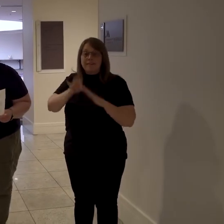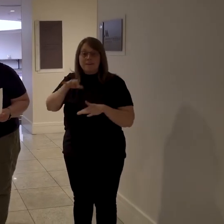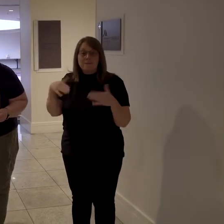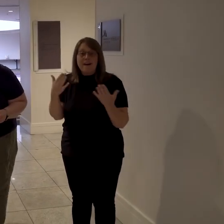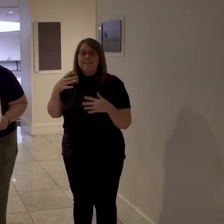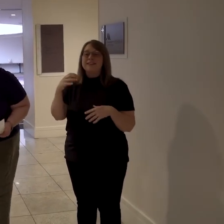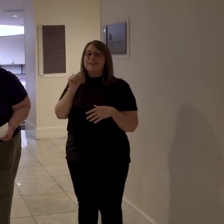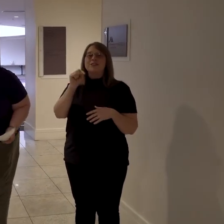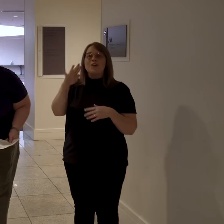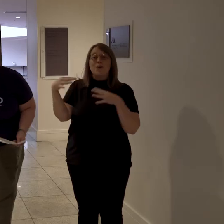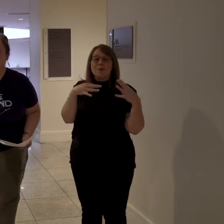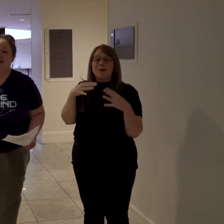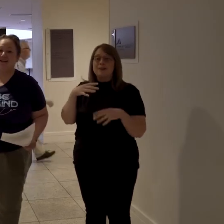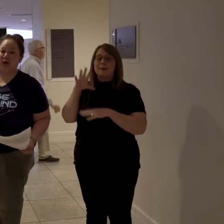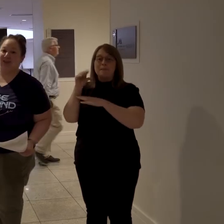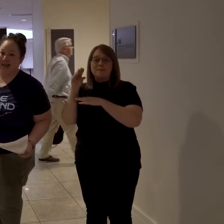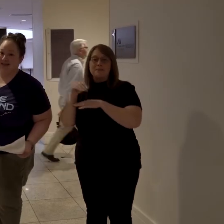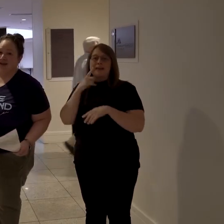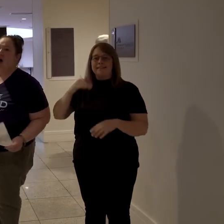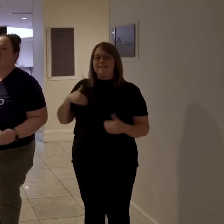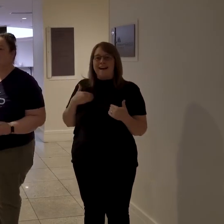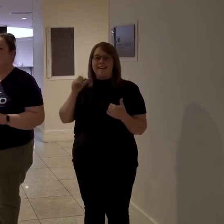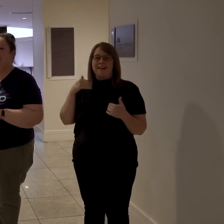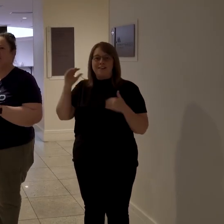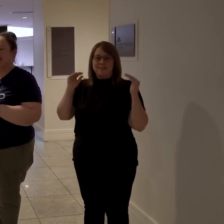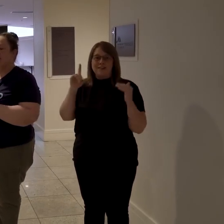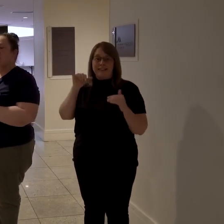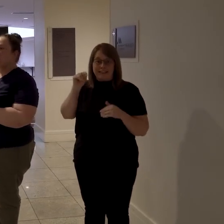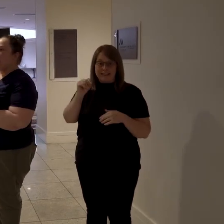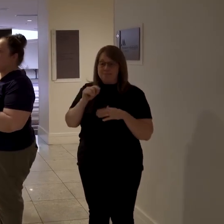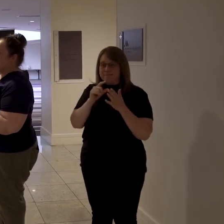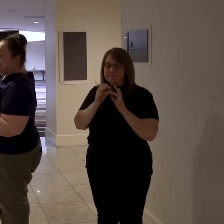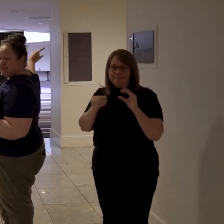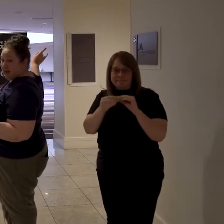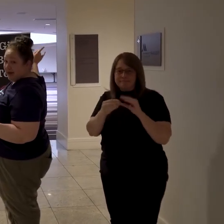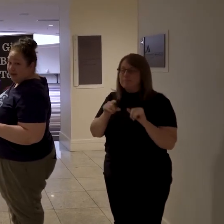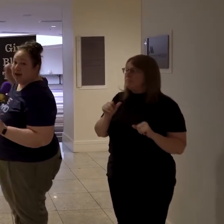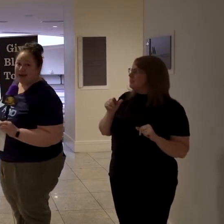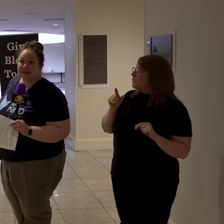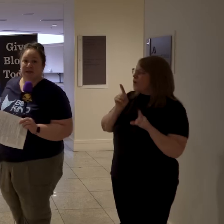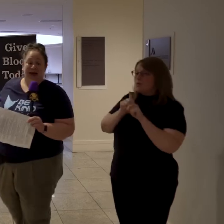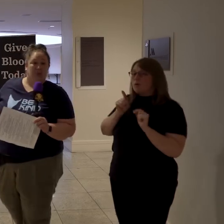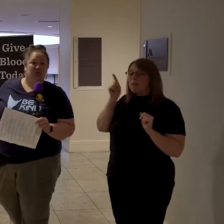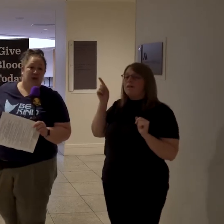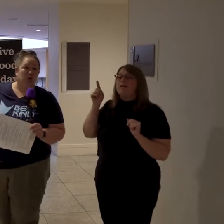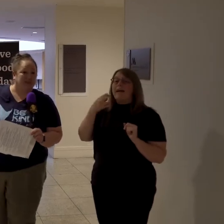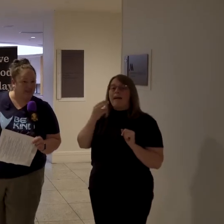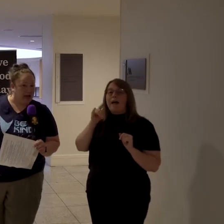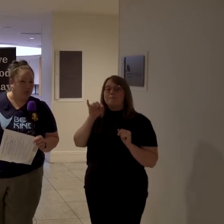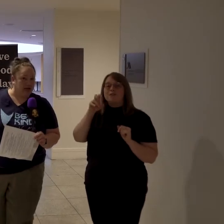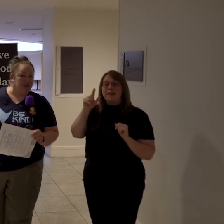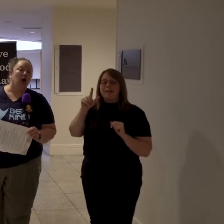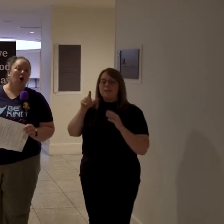Star Wars track and puppetry track and young adult lit. Also behind me on this side is the habit trail